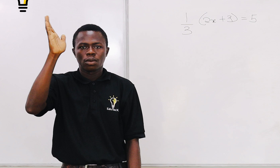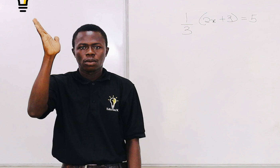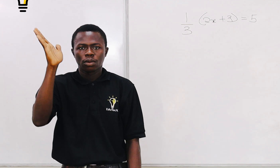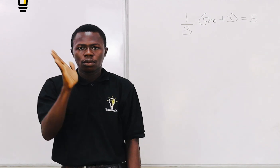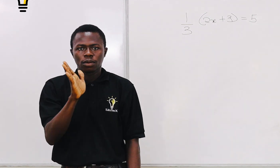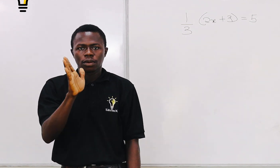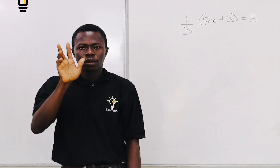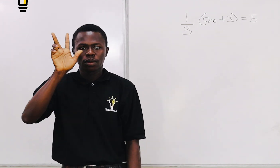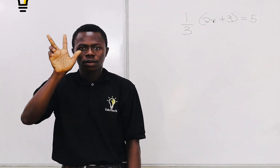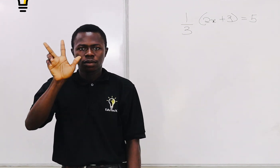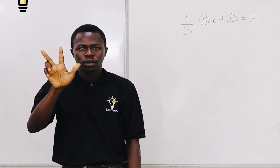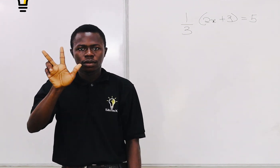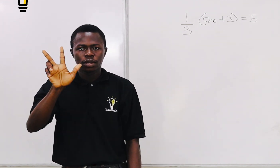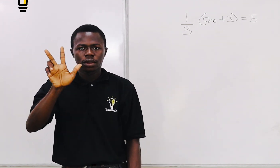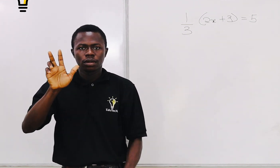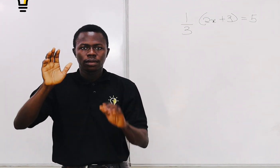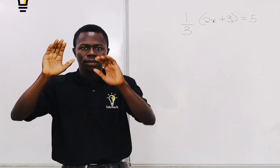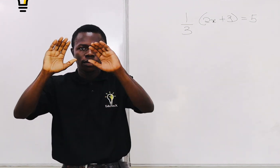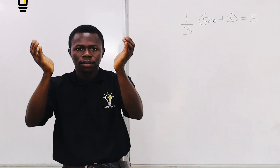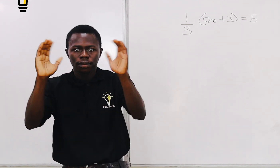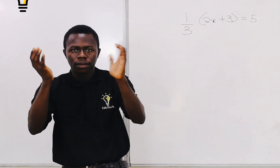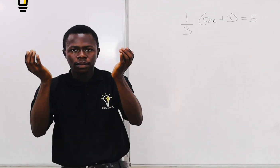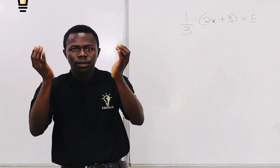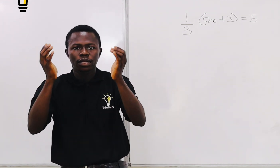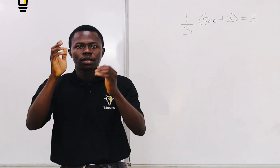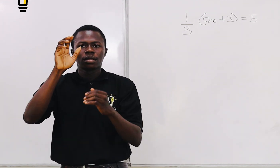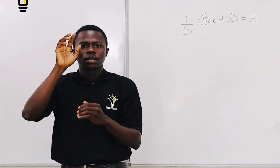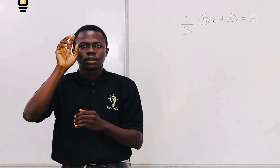1 divided by 3 in one bracket